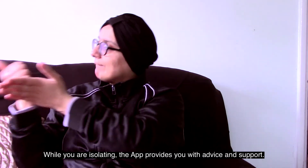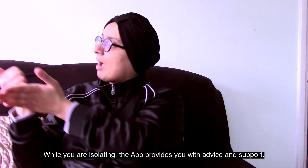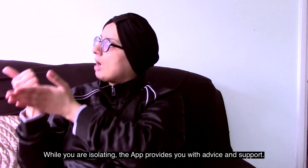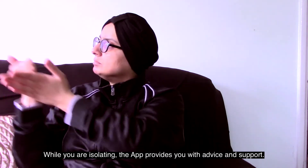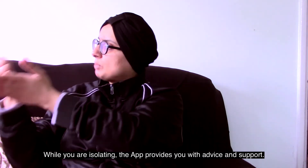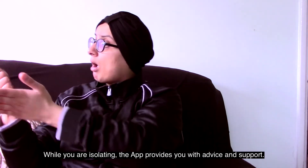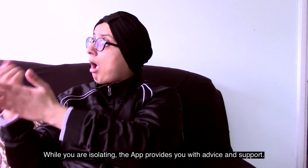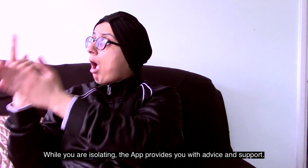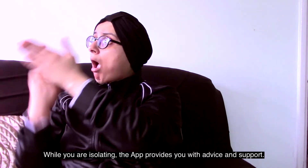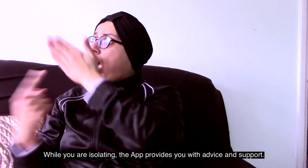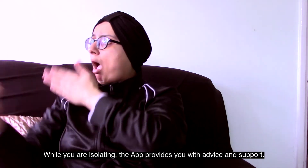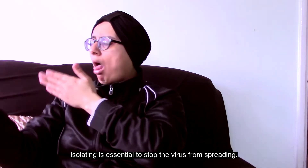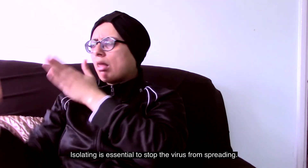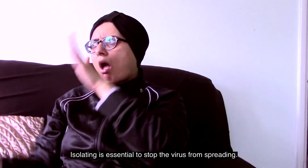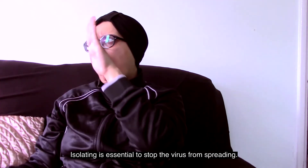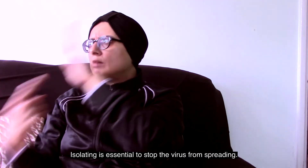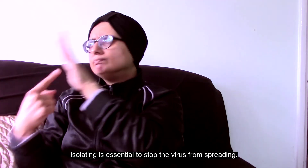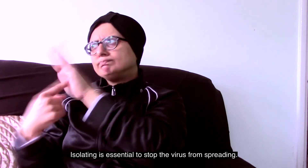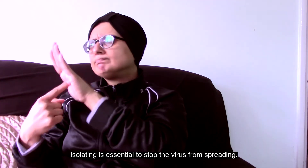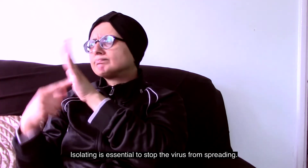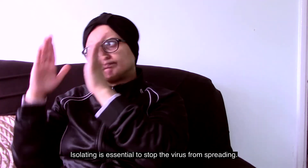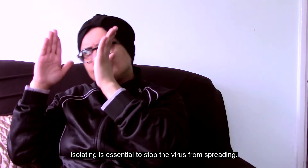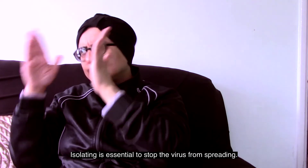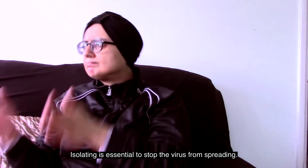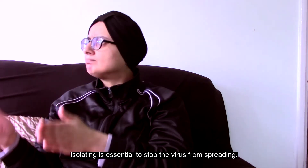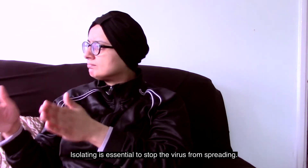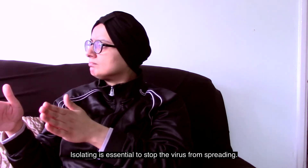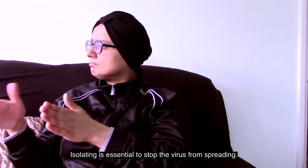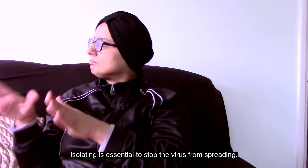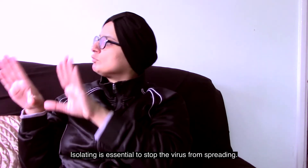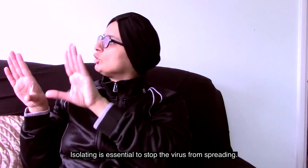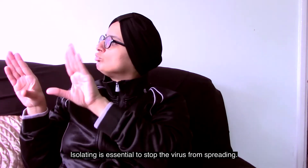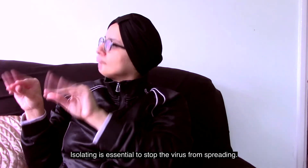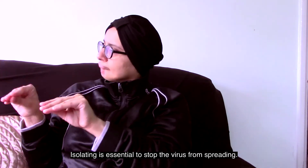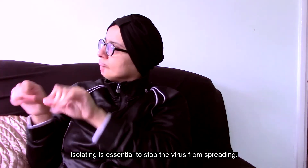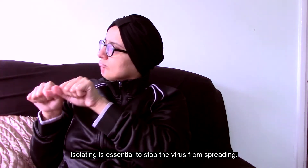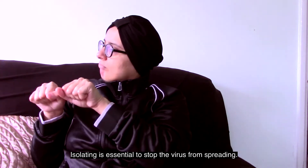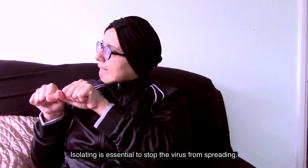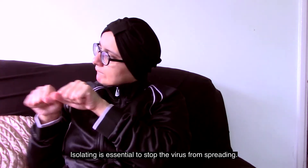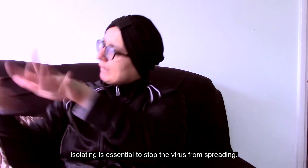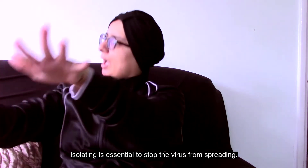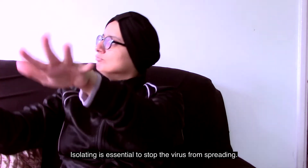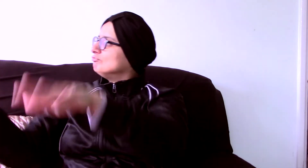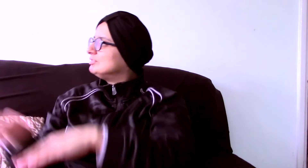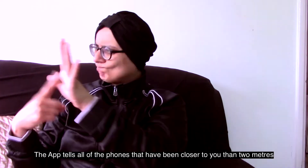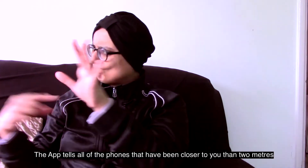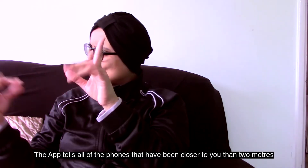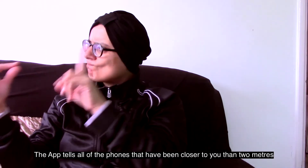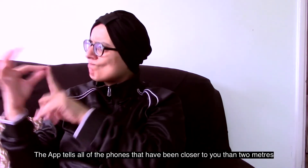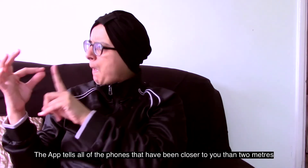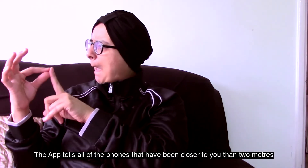support. Isolating is essential to stop the virus spreading.